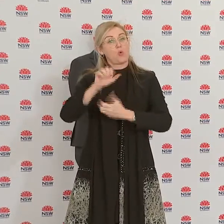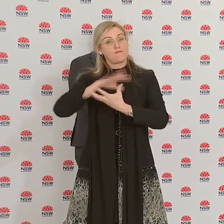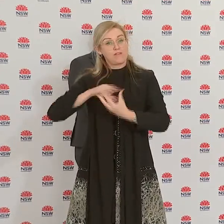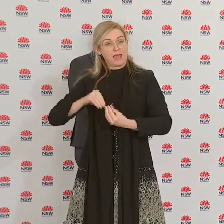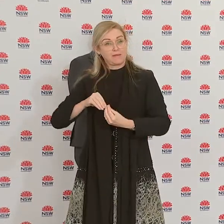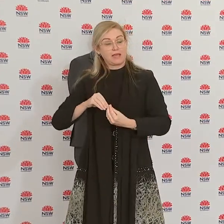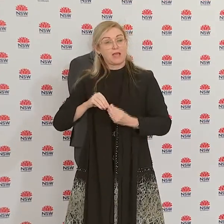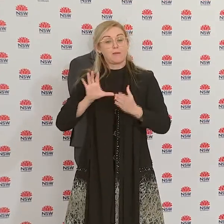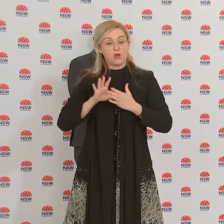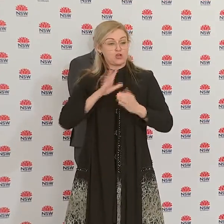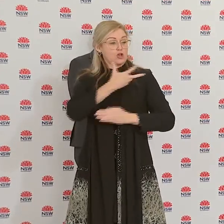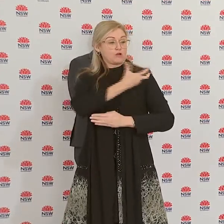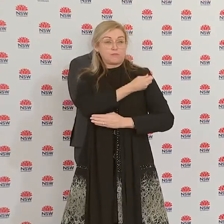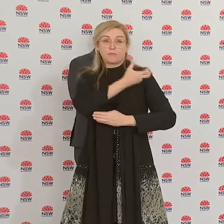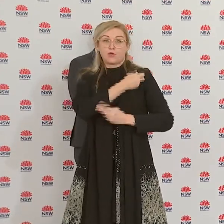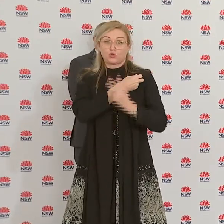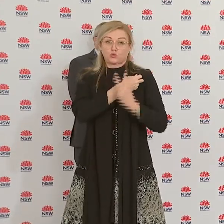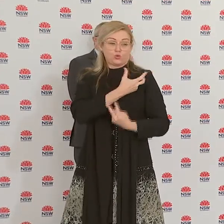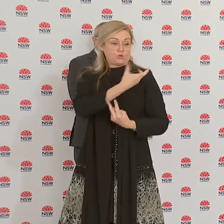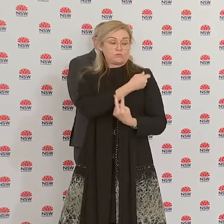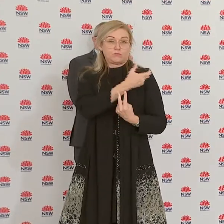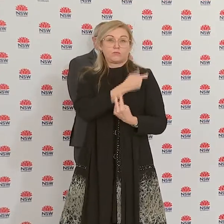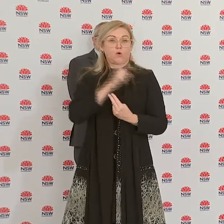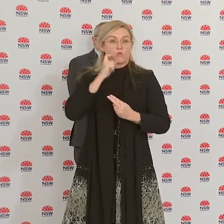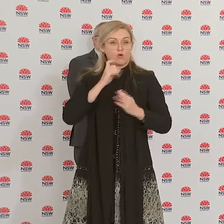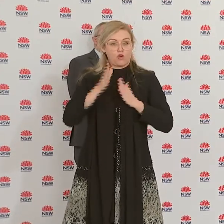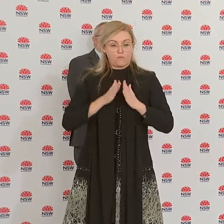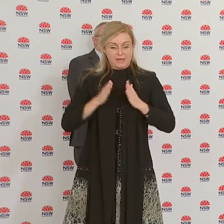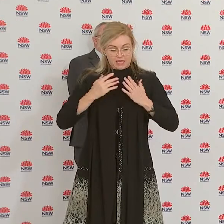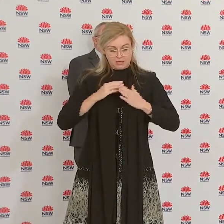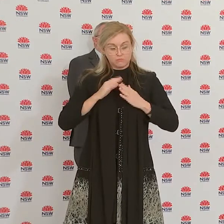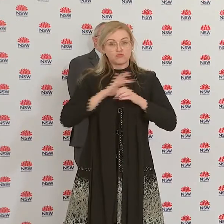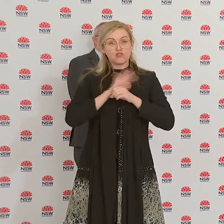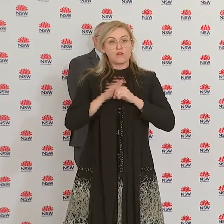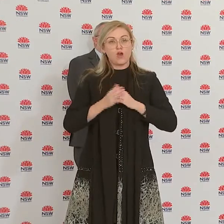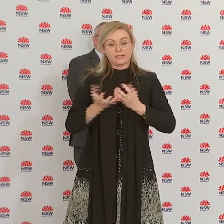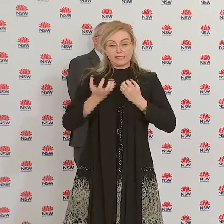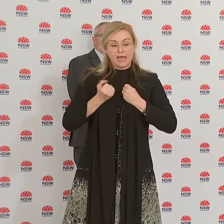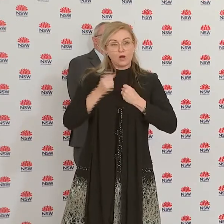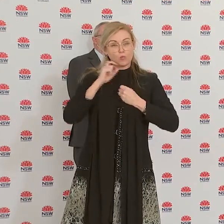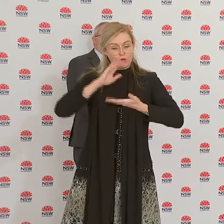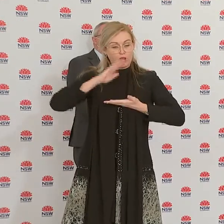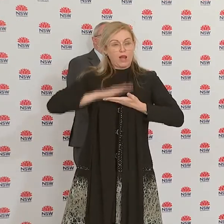have to focus on workers and people between the ages of 20 and 40 who are particularly mobile,